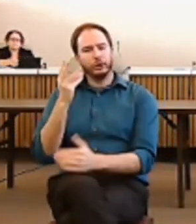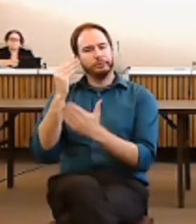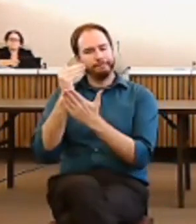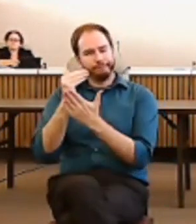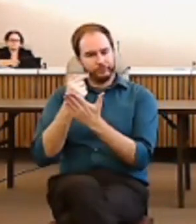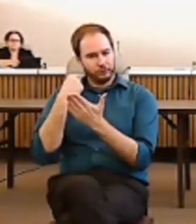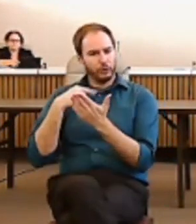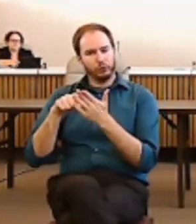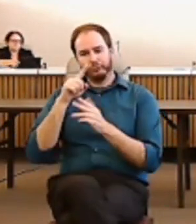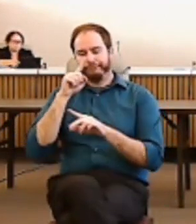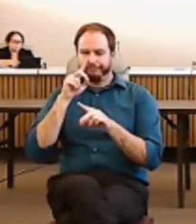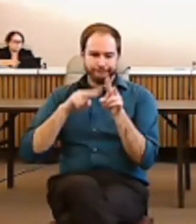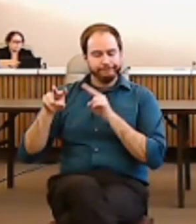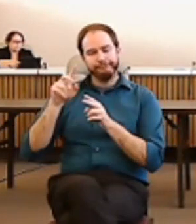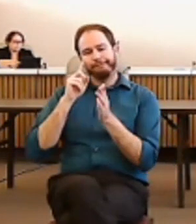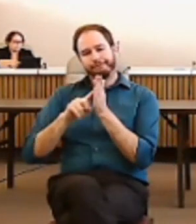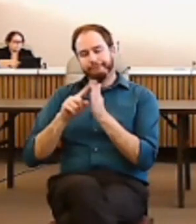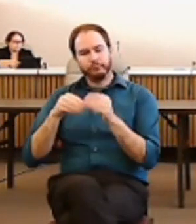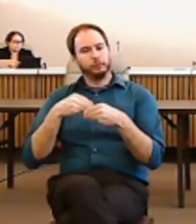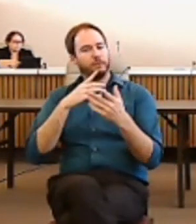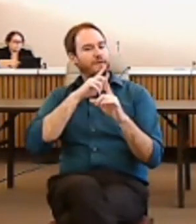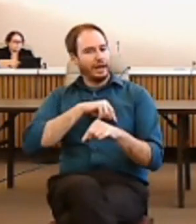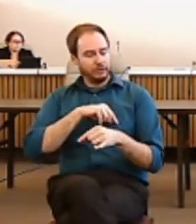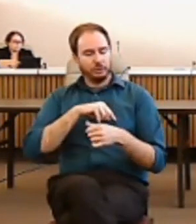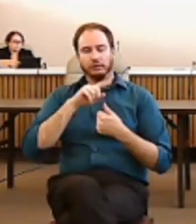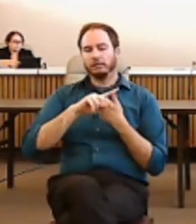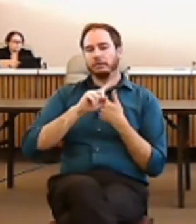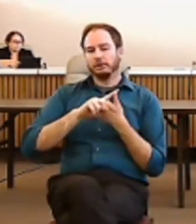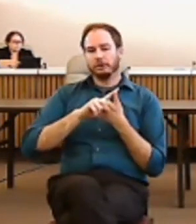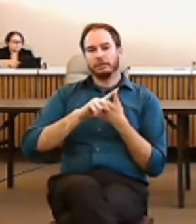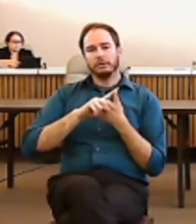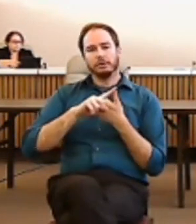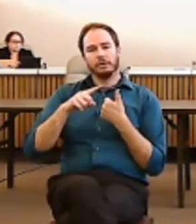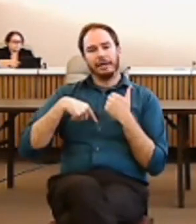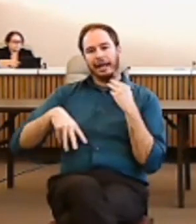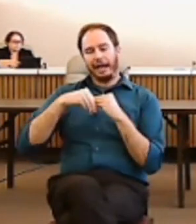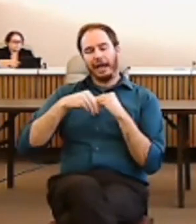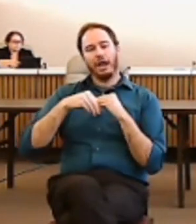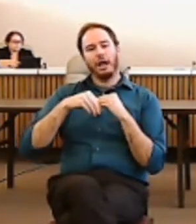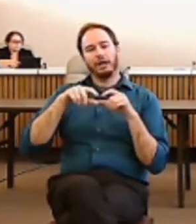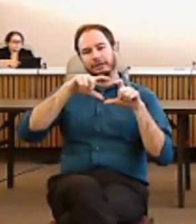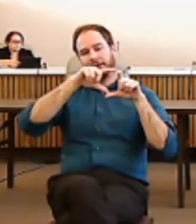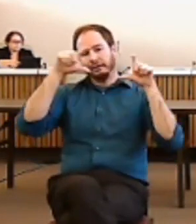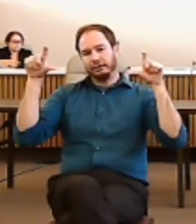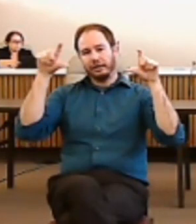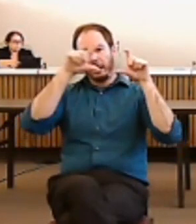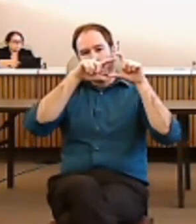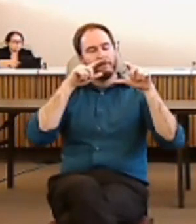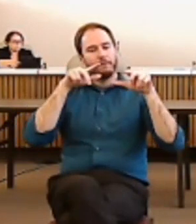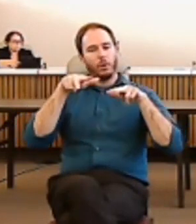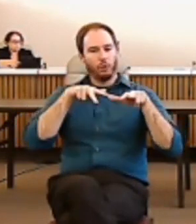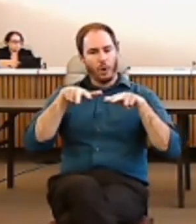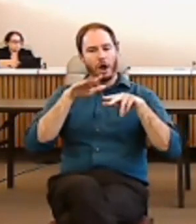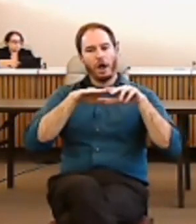us to look into and to provide for you, one of which was the added sidewalk from the intersection to our main entrance off of